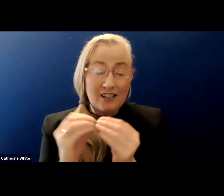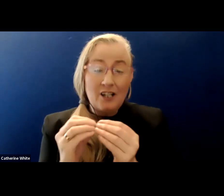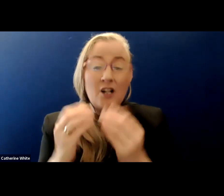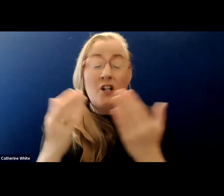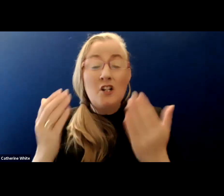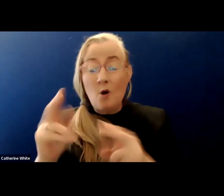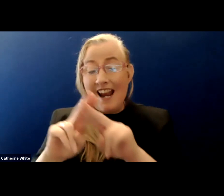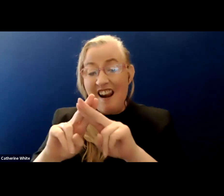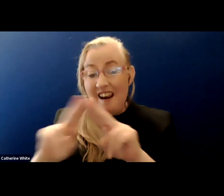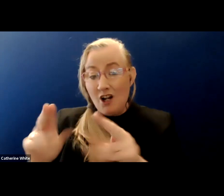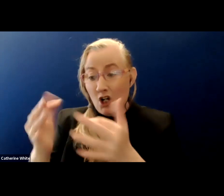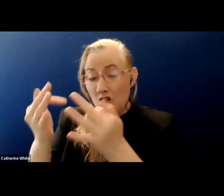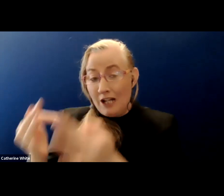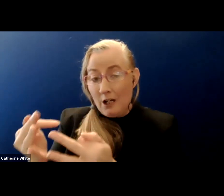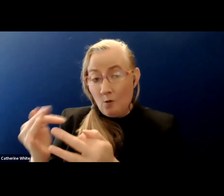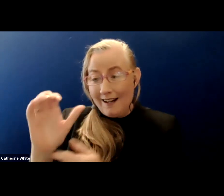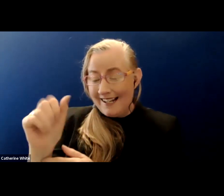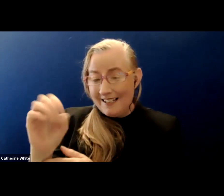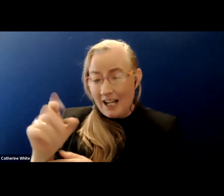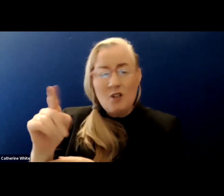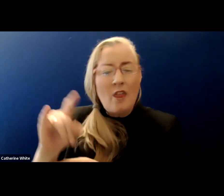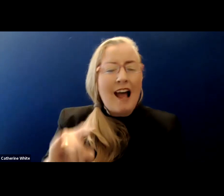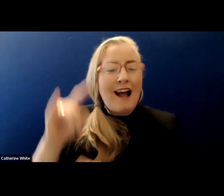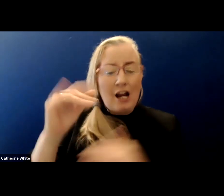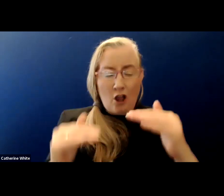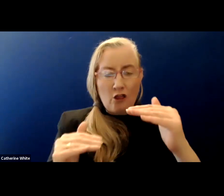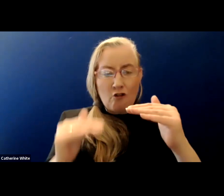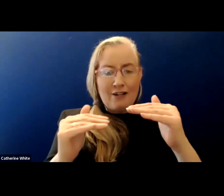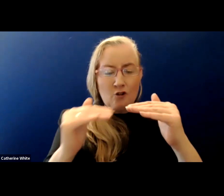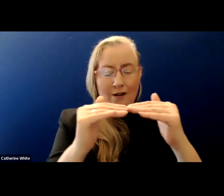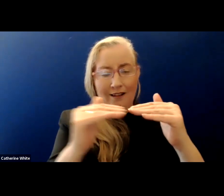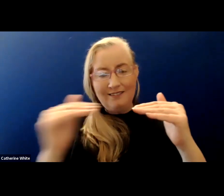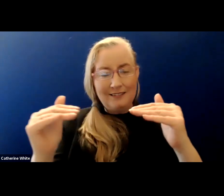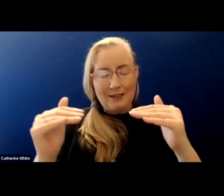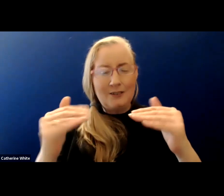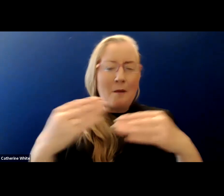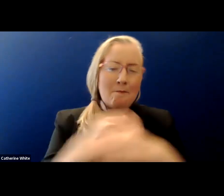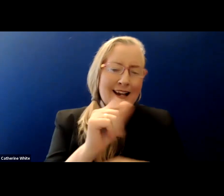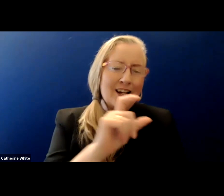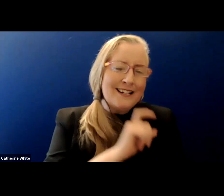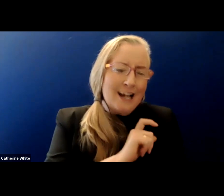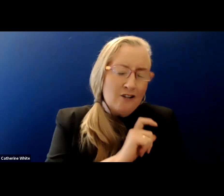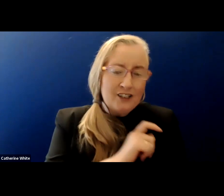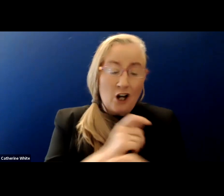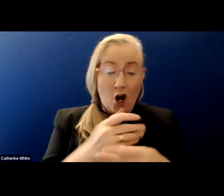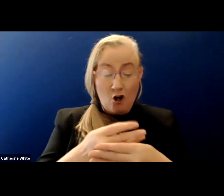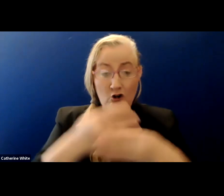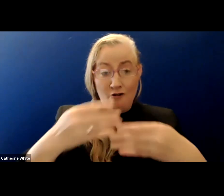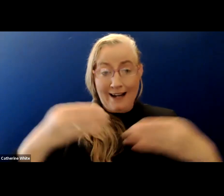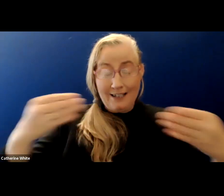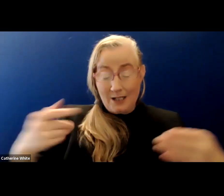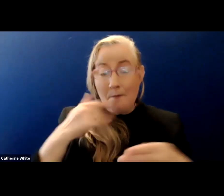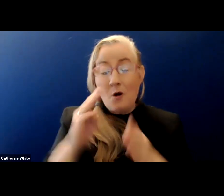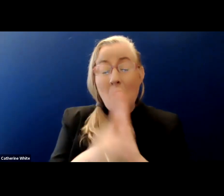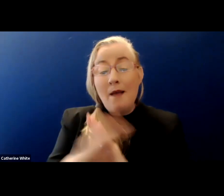a non-genuine case, then those high threshold criteria of something by its character, gravity, and scale constitutes a